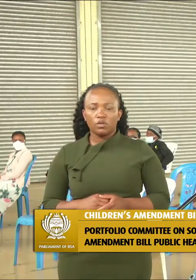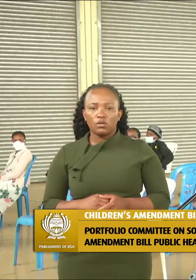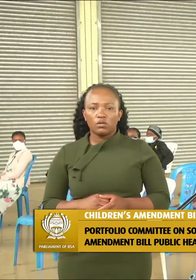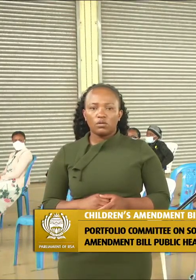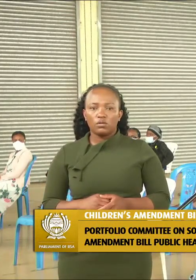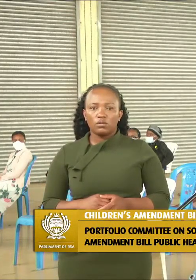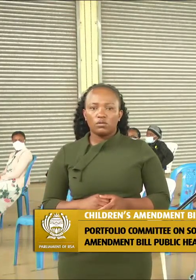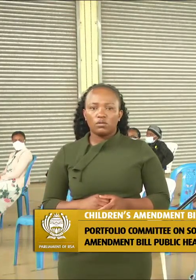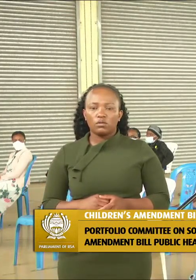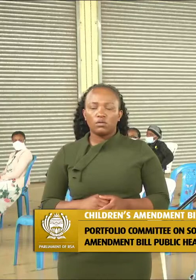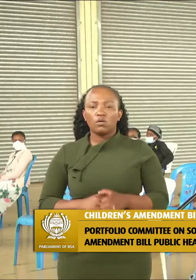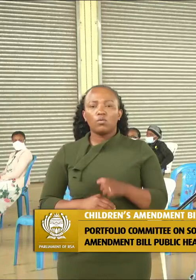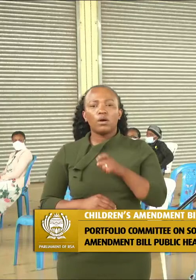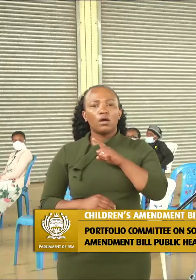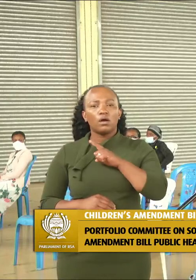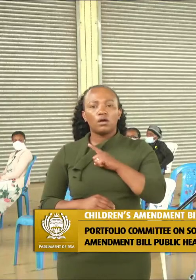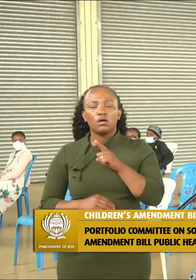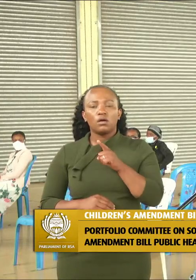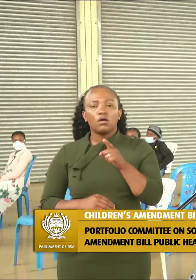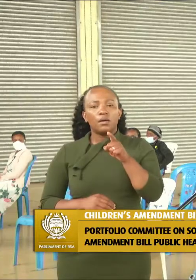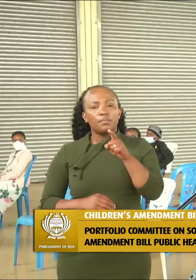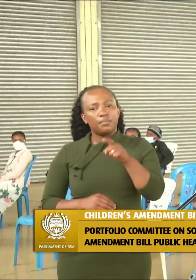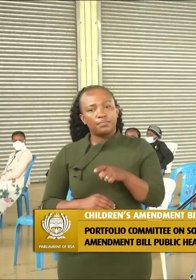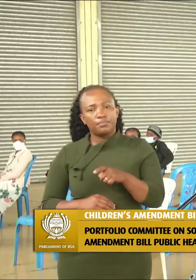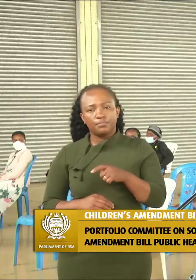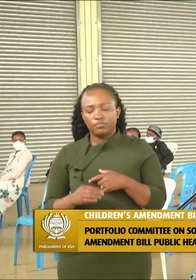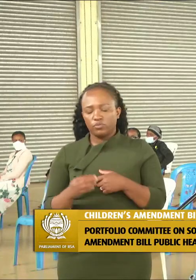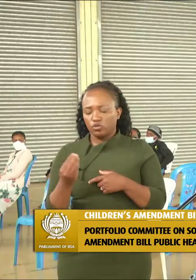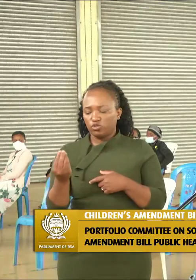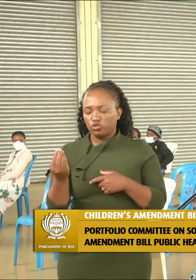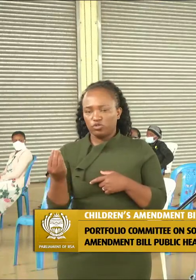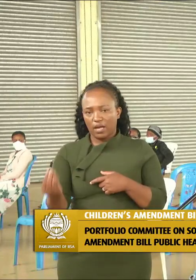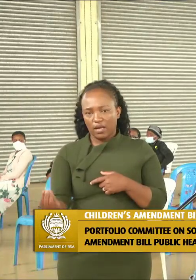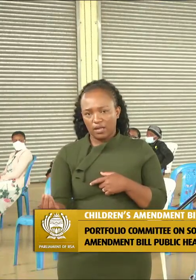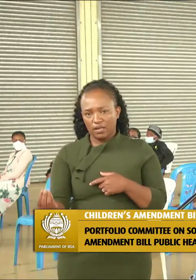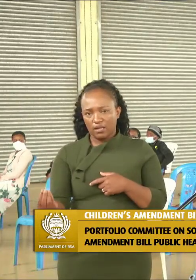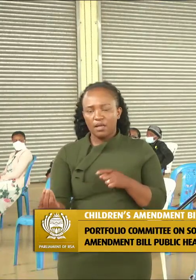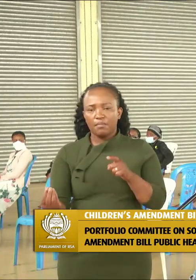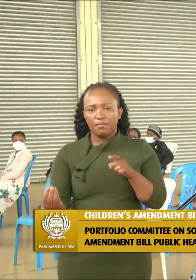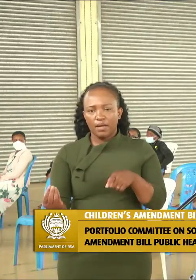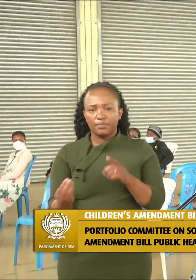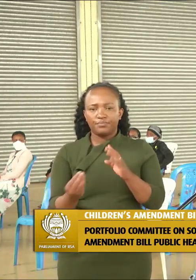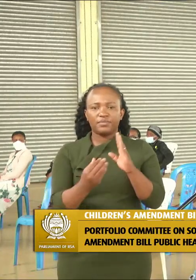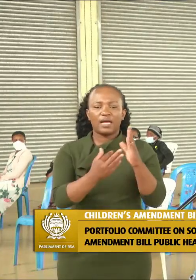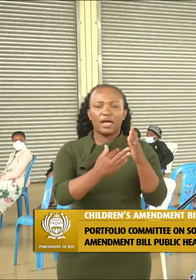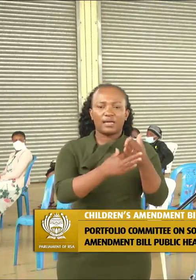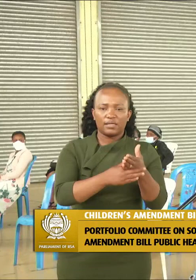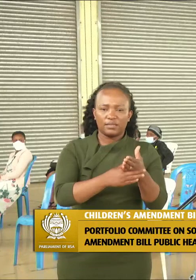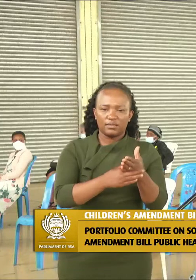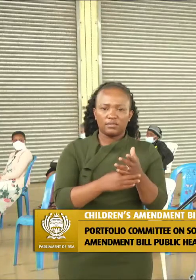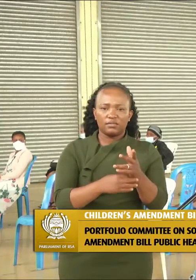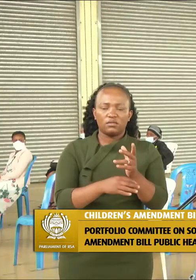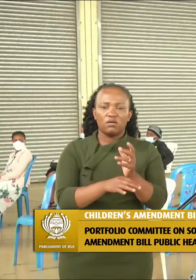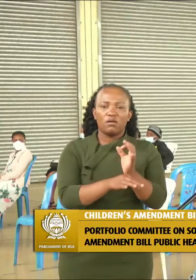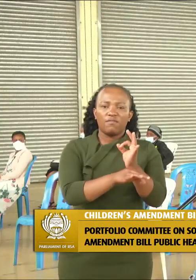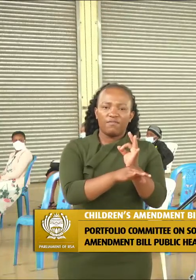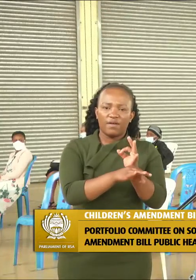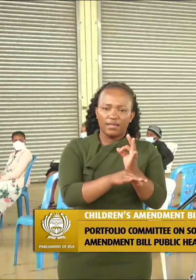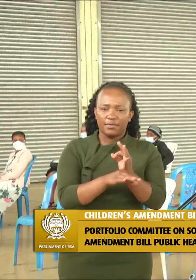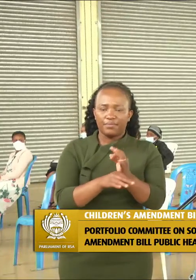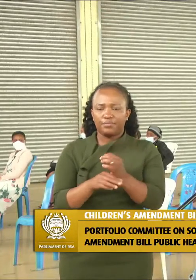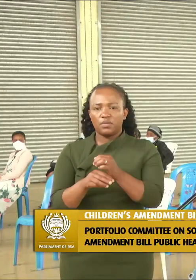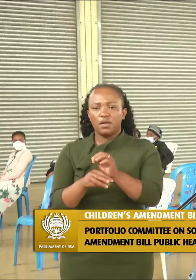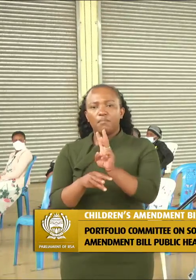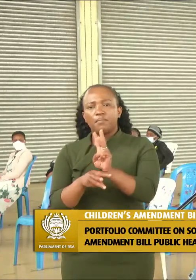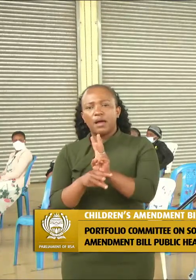situation whereby the child gets to have the bond with both parents, Kunokuthi ke ingane ijabulela ukubona abazali